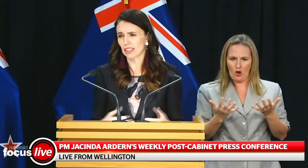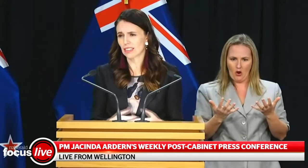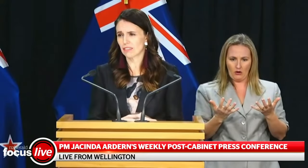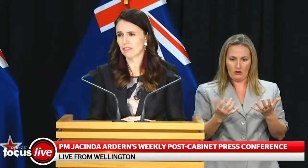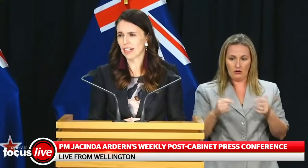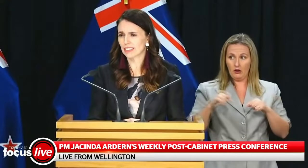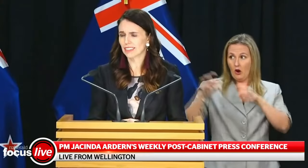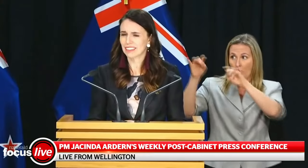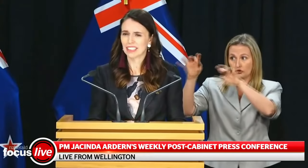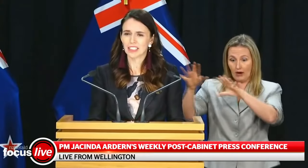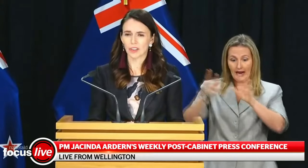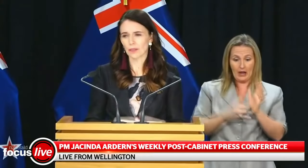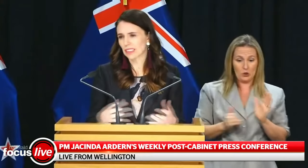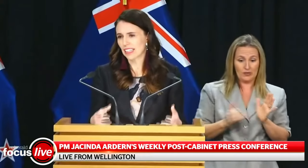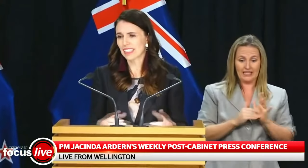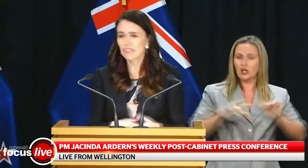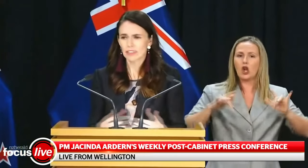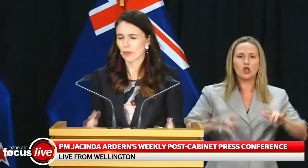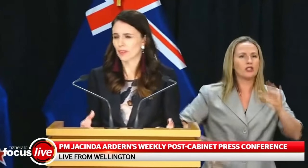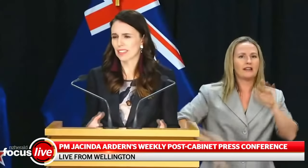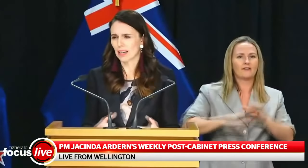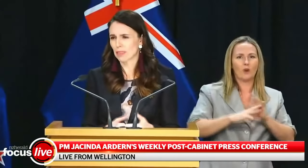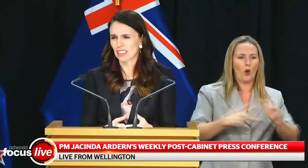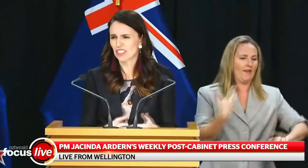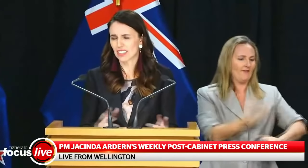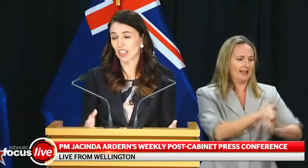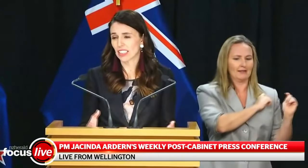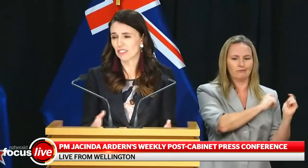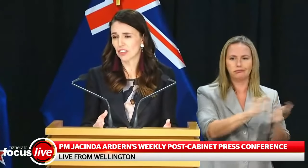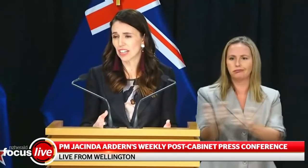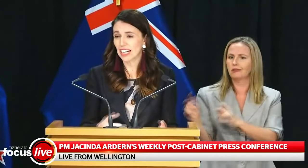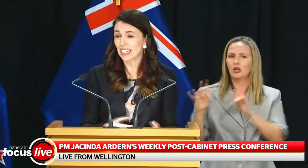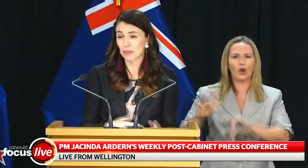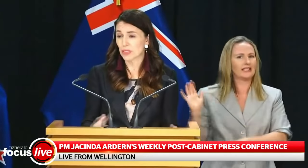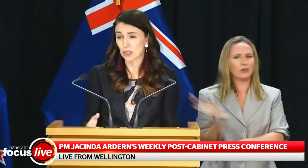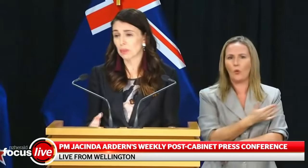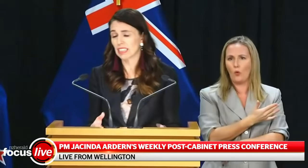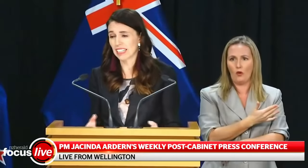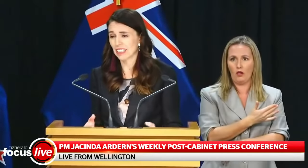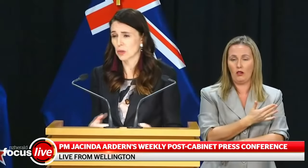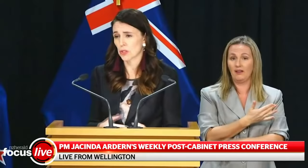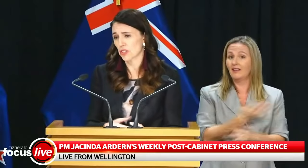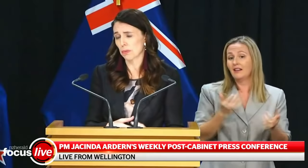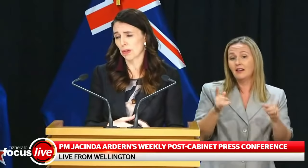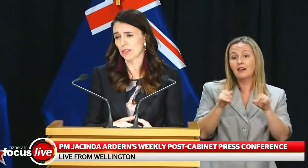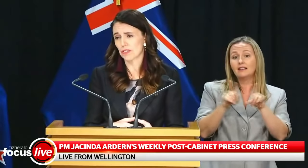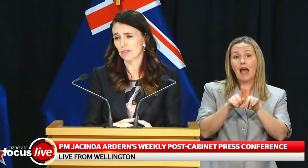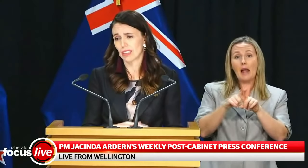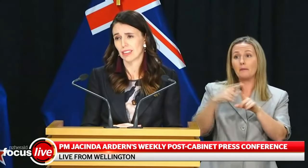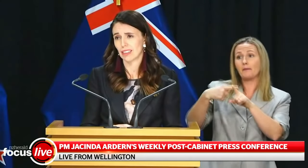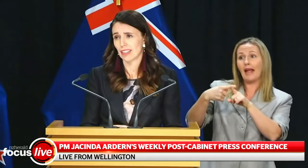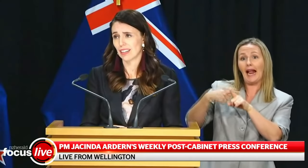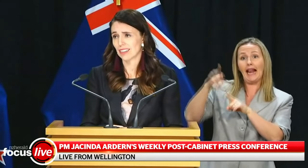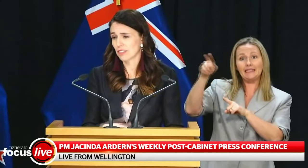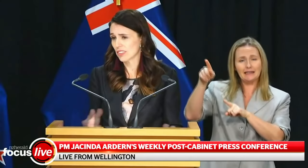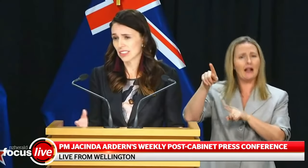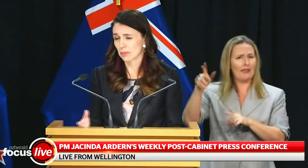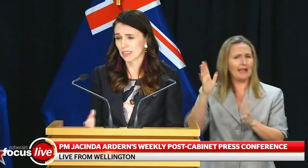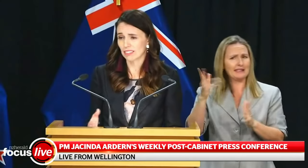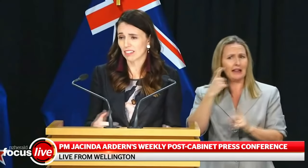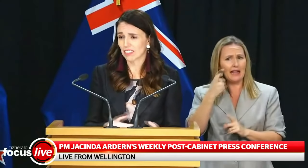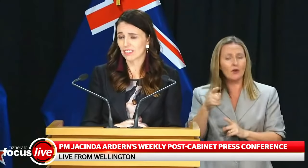both sides. And in fact, I would say that even if we were in the same position as the likes of the UK, we would still be taking a cautious approach. They've